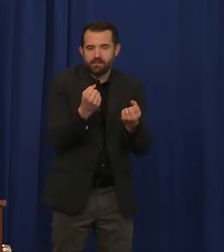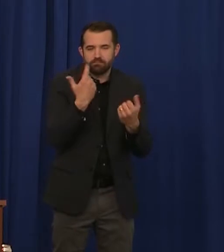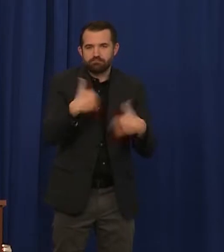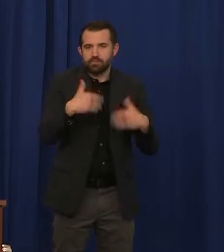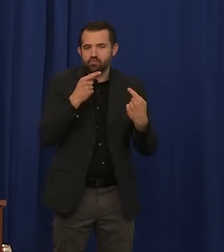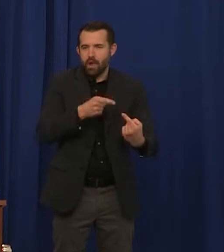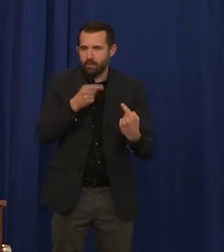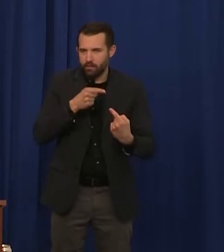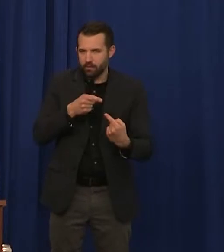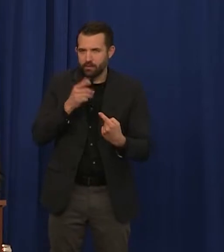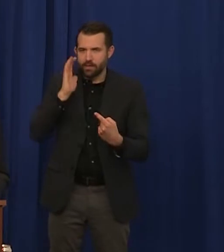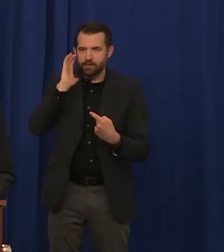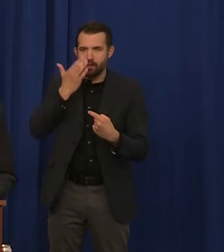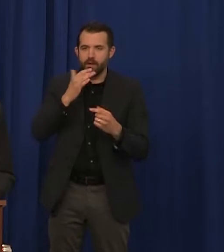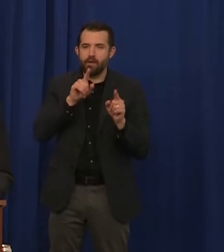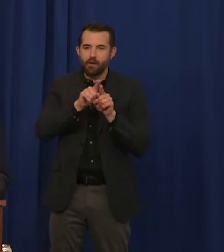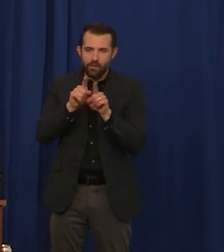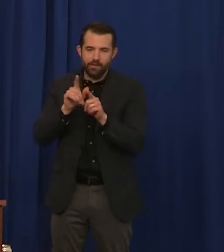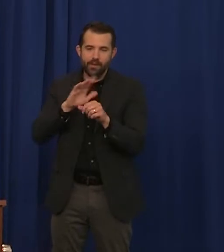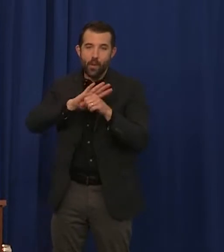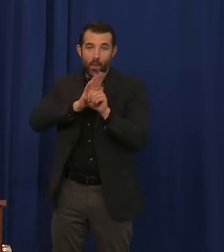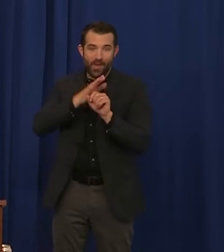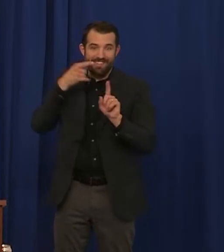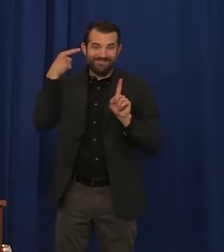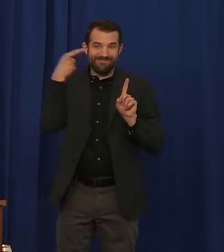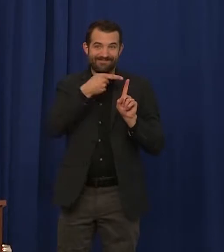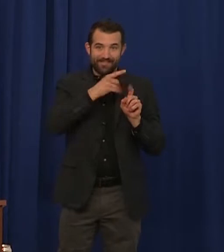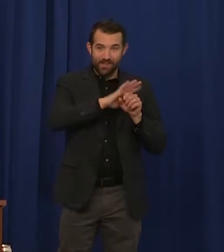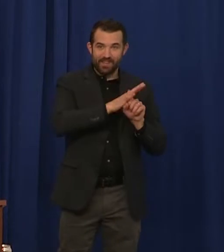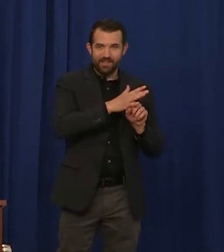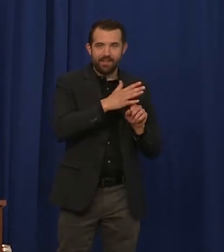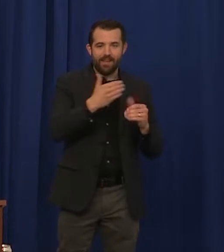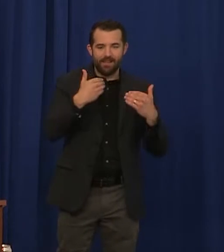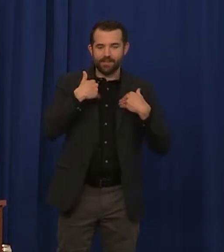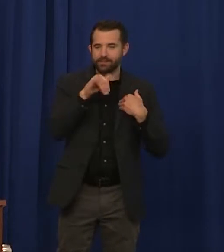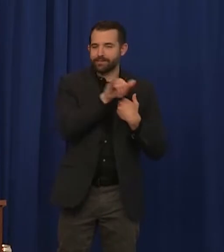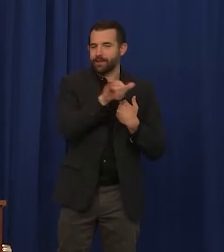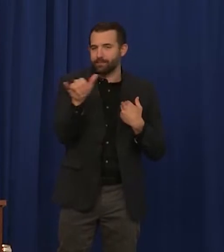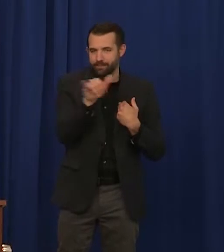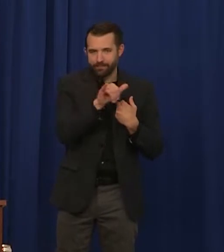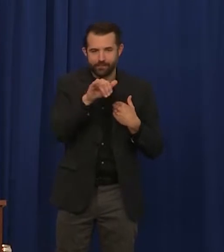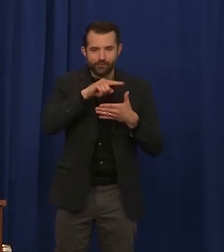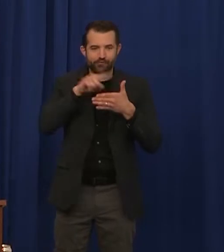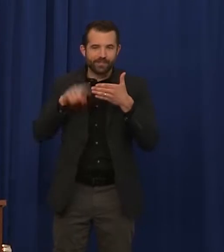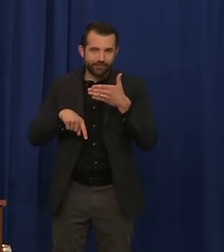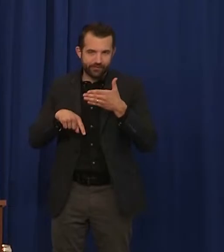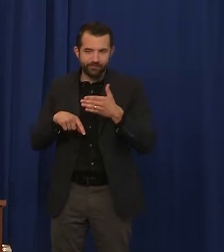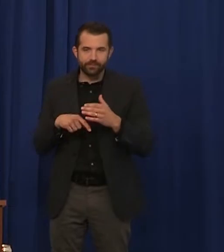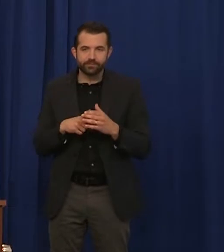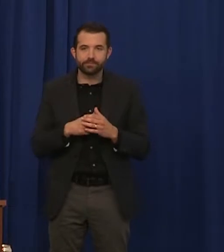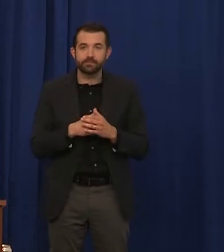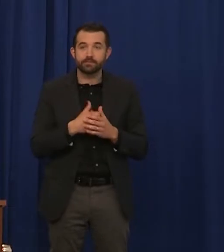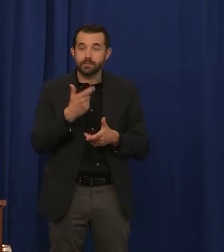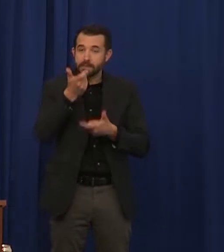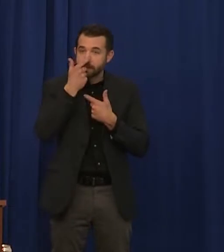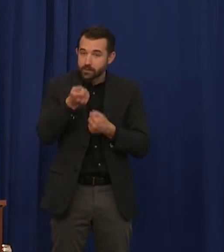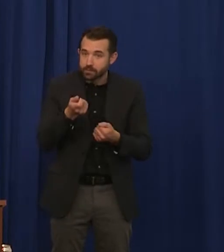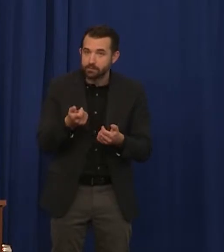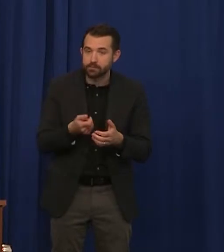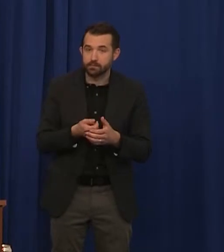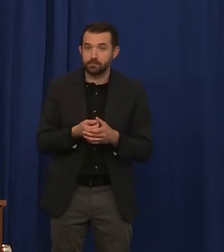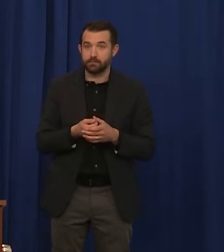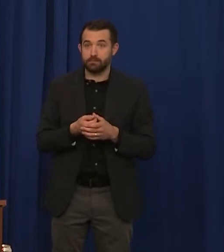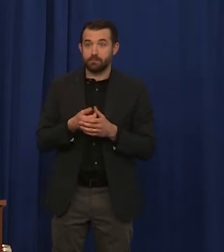for COVID-19. What has been interesting about COVID-19, among other things, is that early on, the thought was